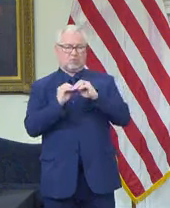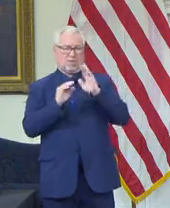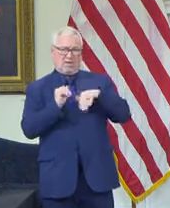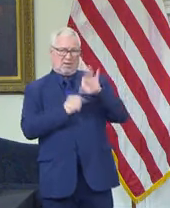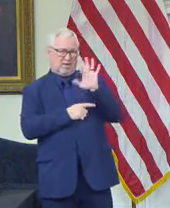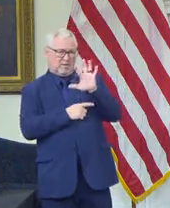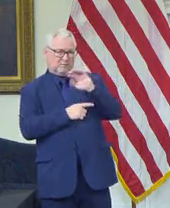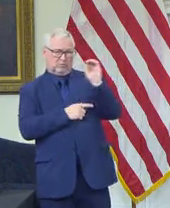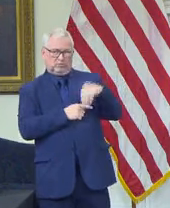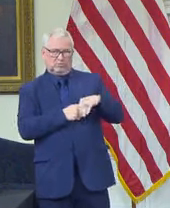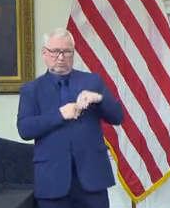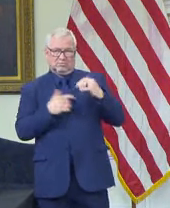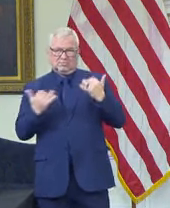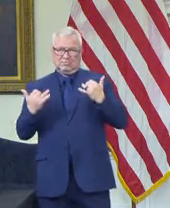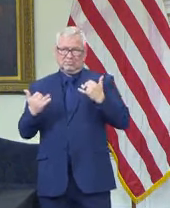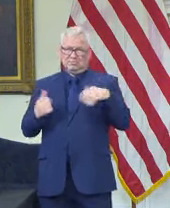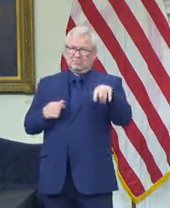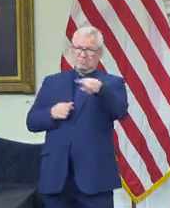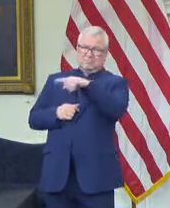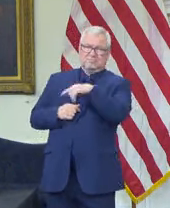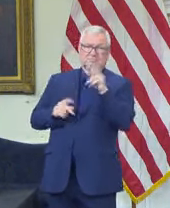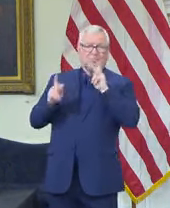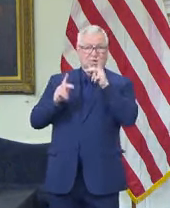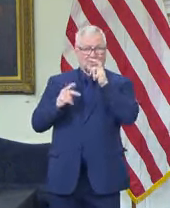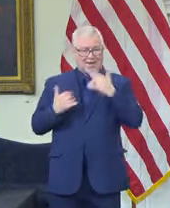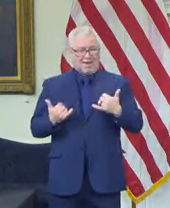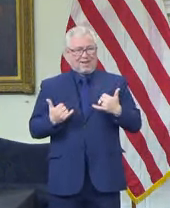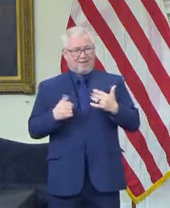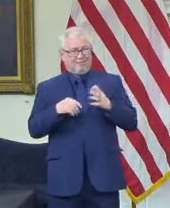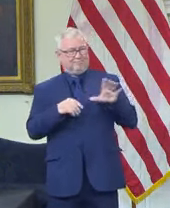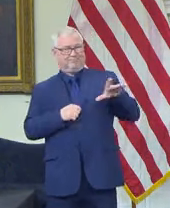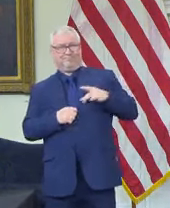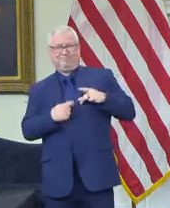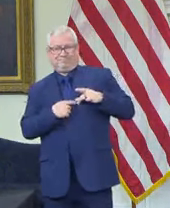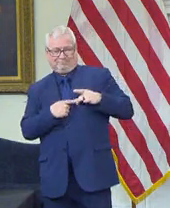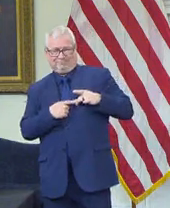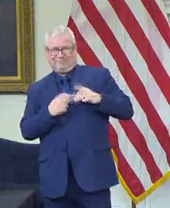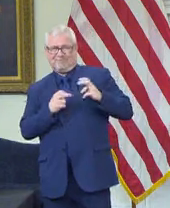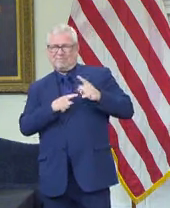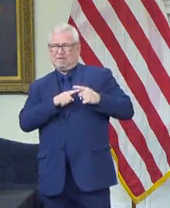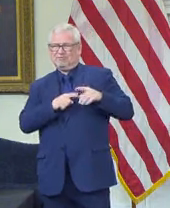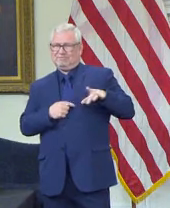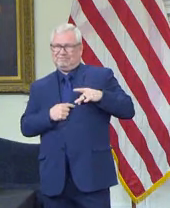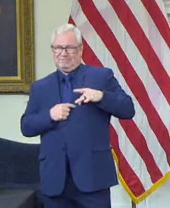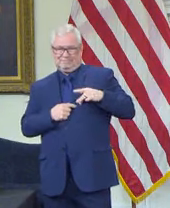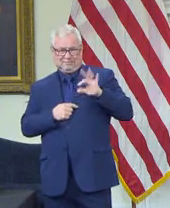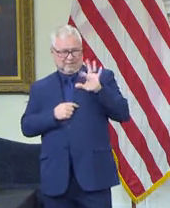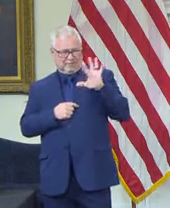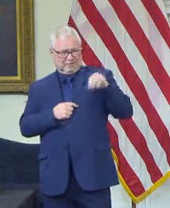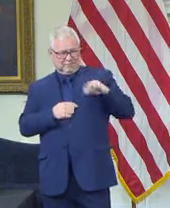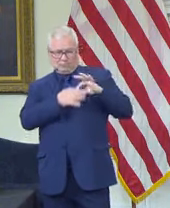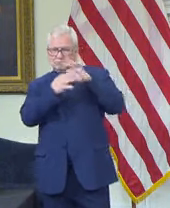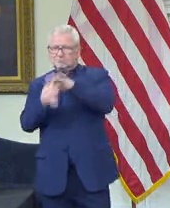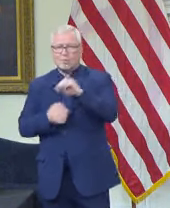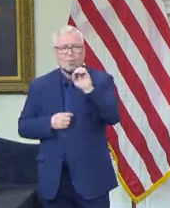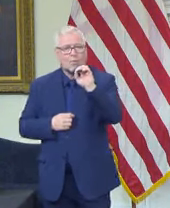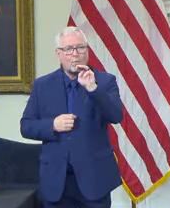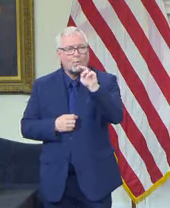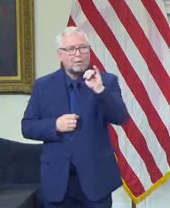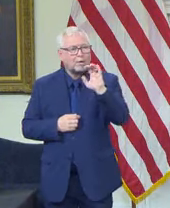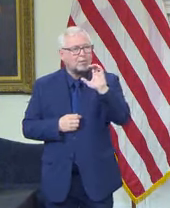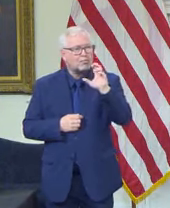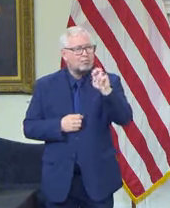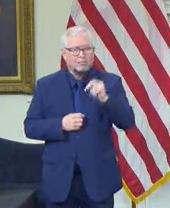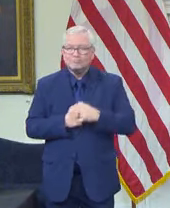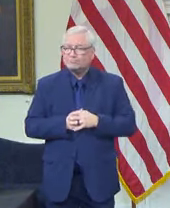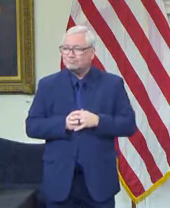recent lab-confirmed COVID-19 cases. In the past couple of weeks, we have opened 18 new